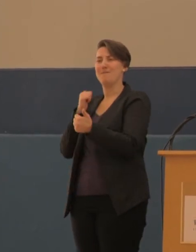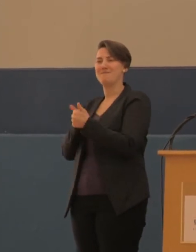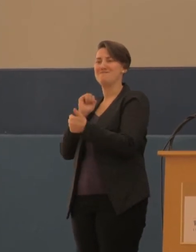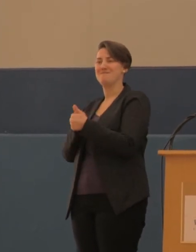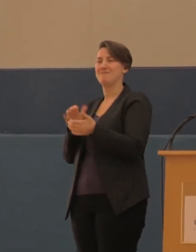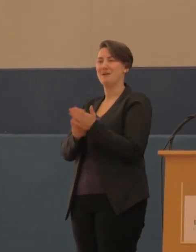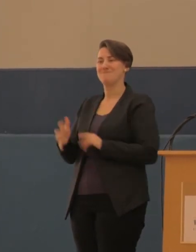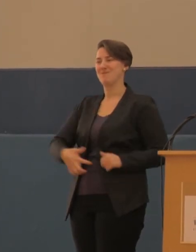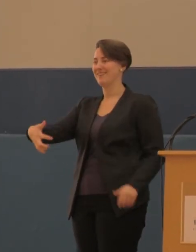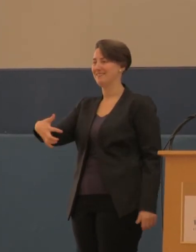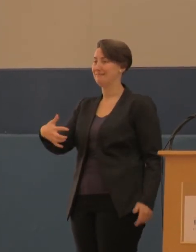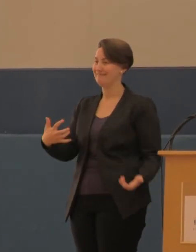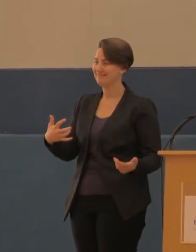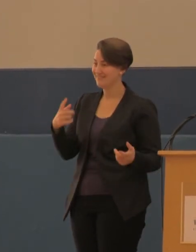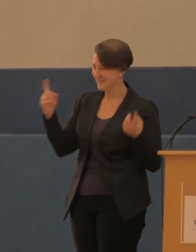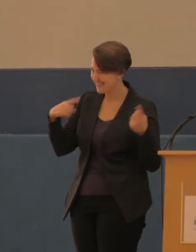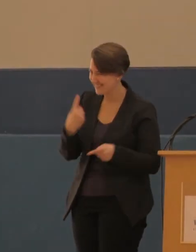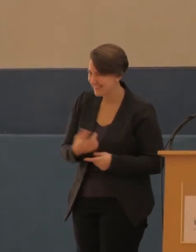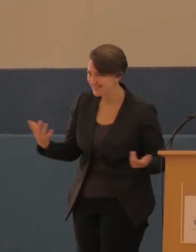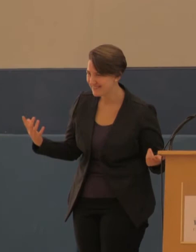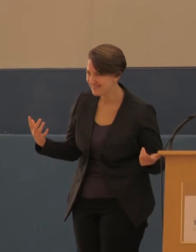pregnancy. I know, it's crazy, right?